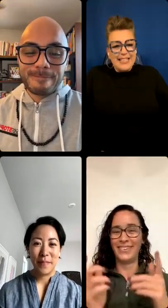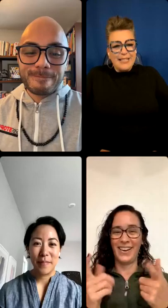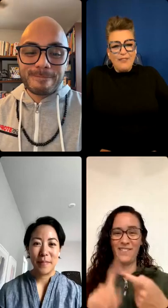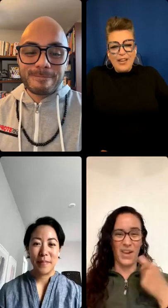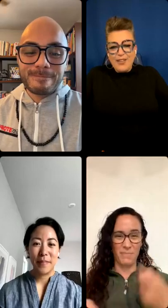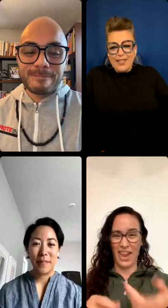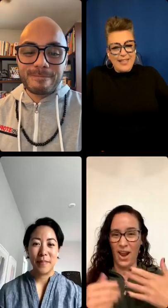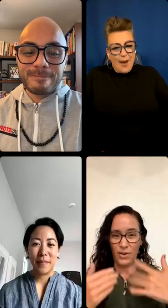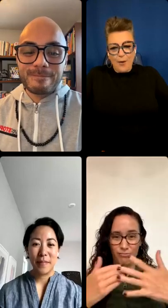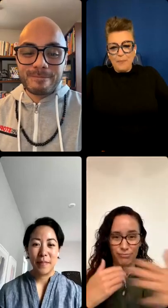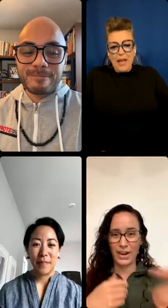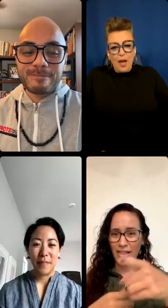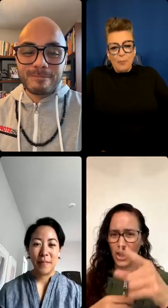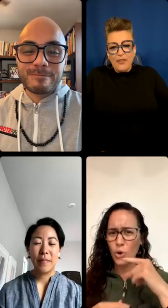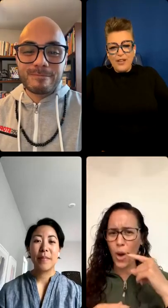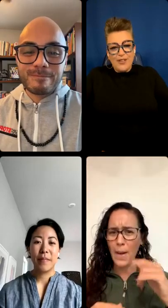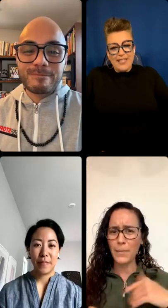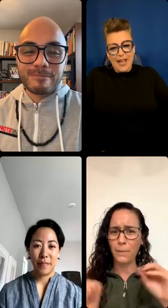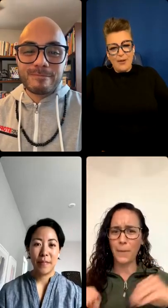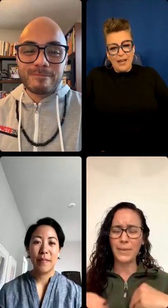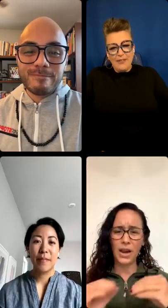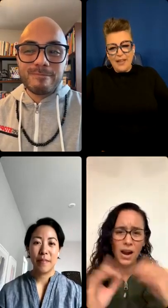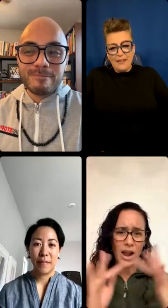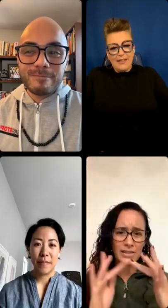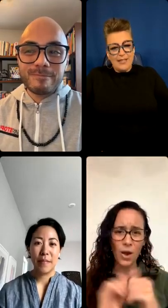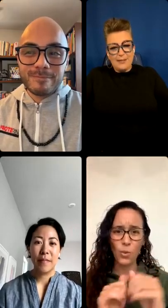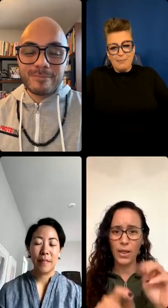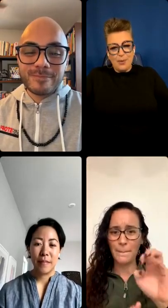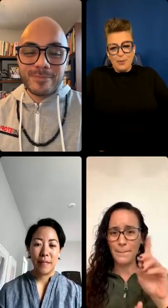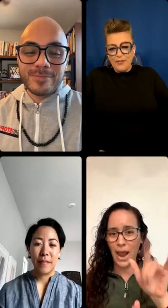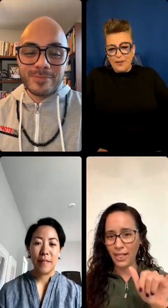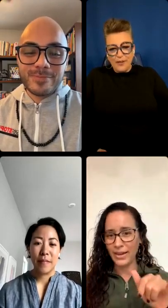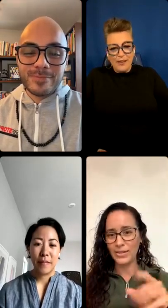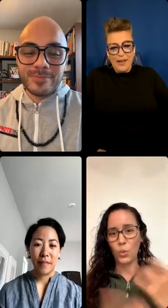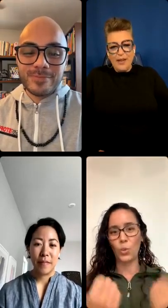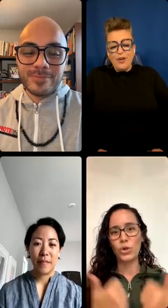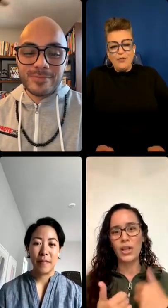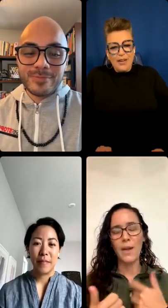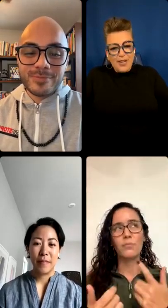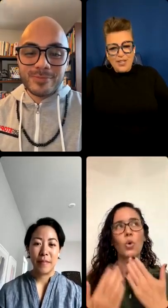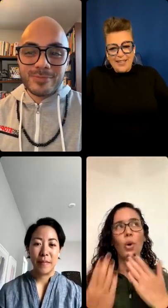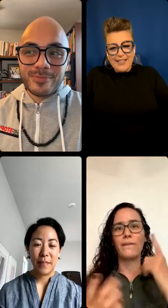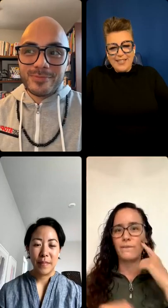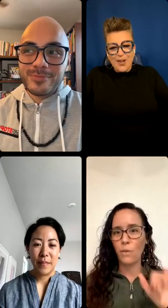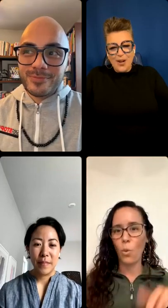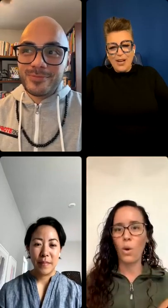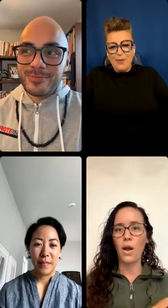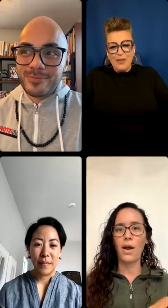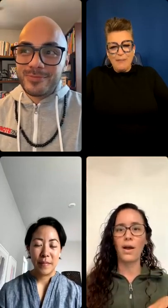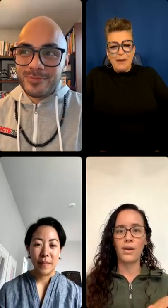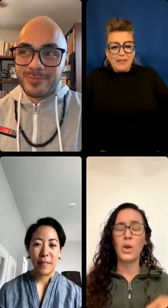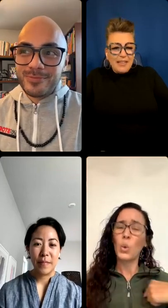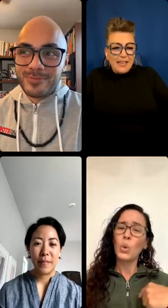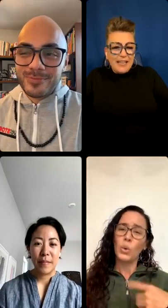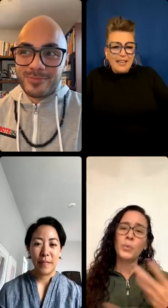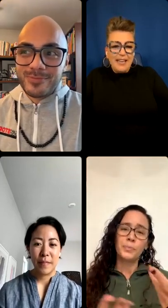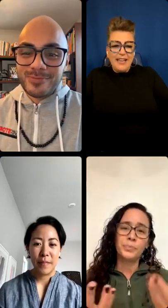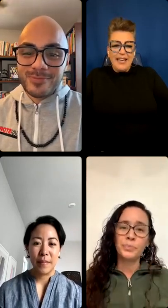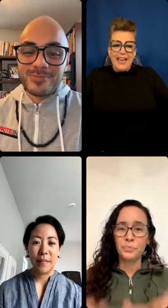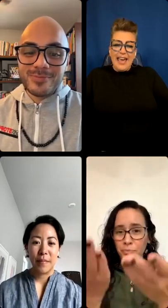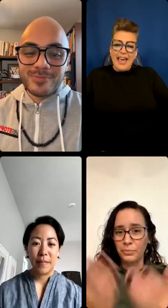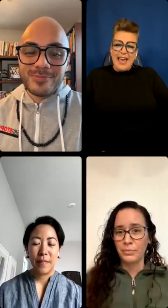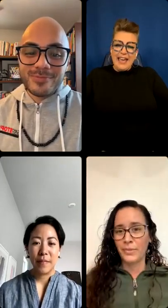please, let's figure this out. Help figure this out. And then this beautiful creation started with